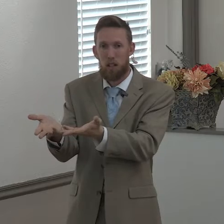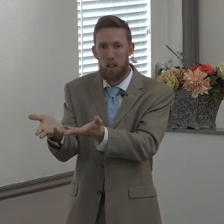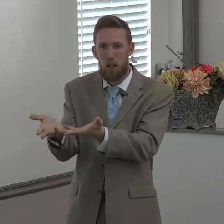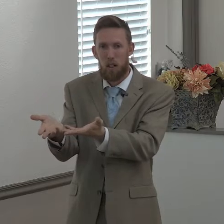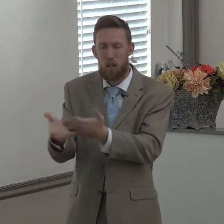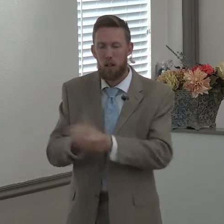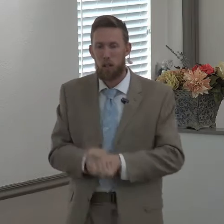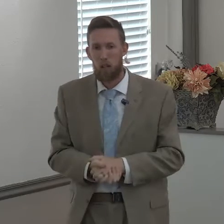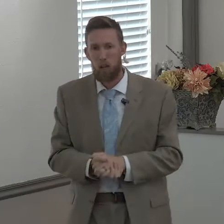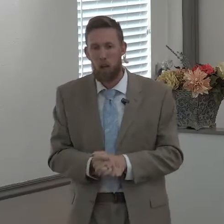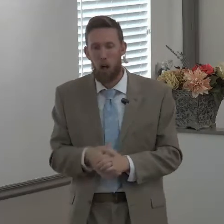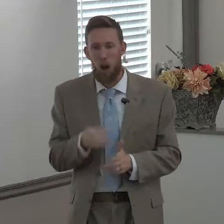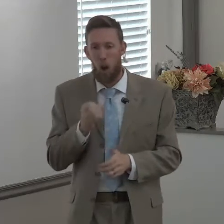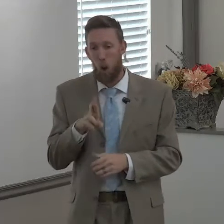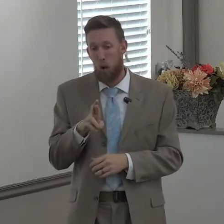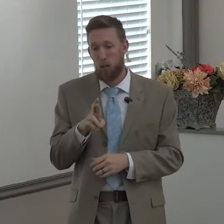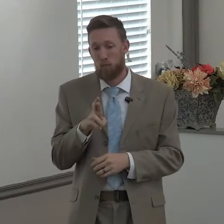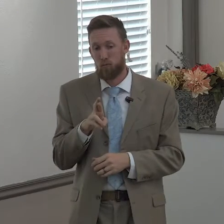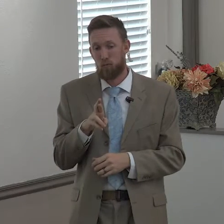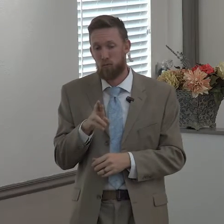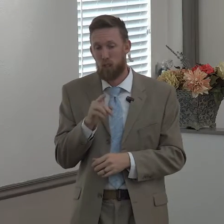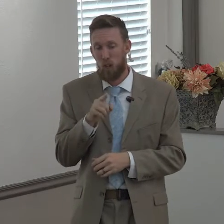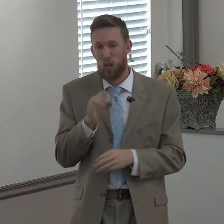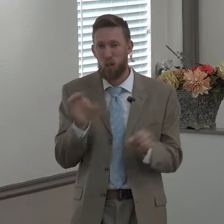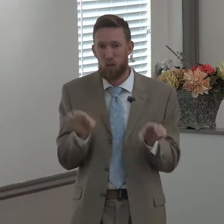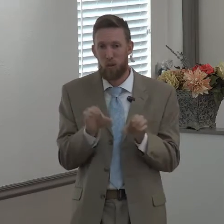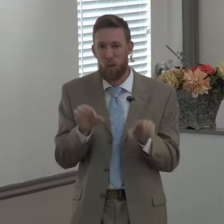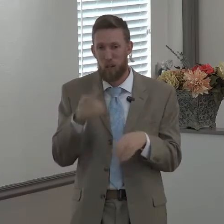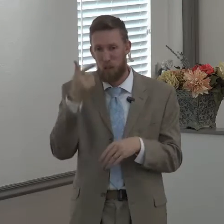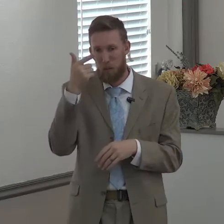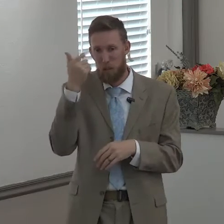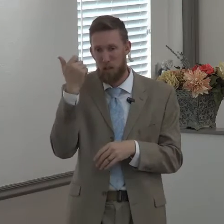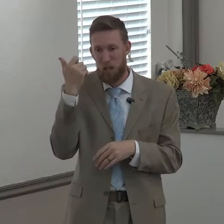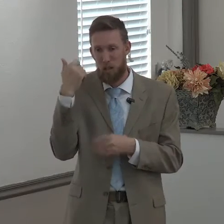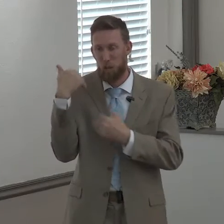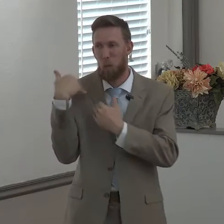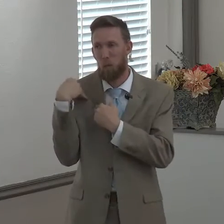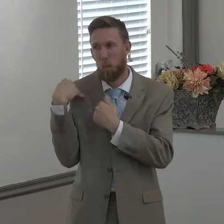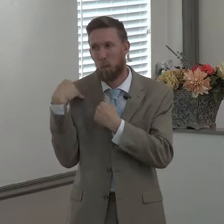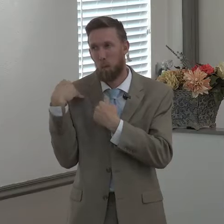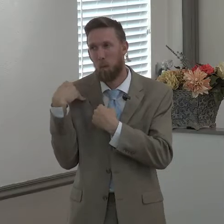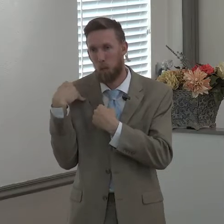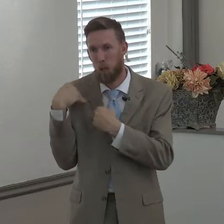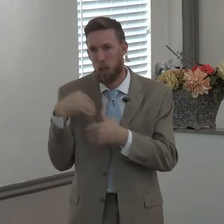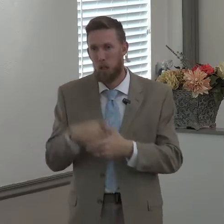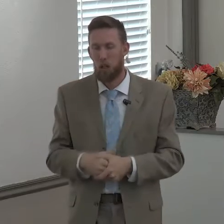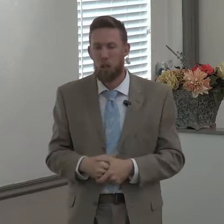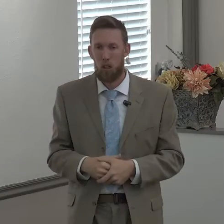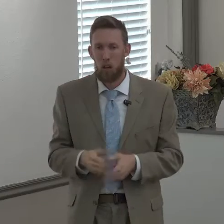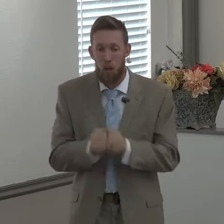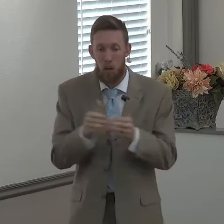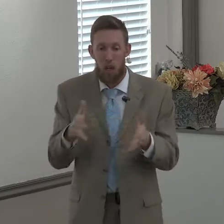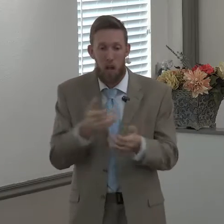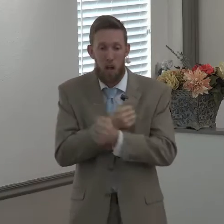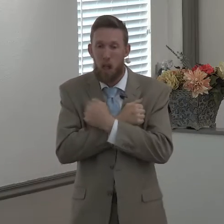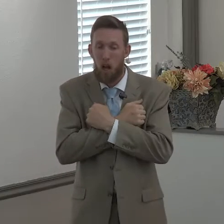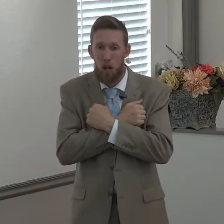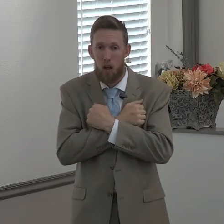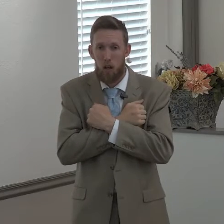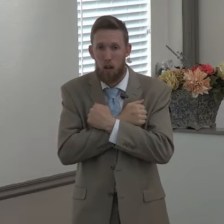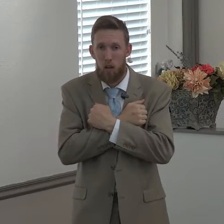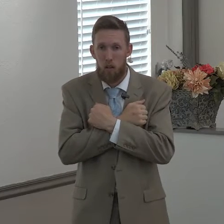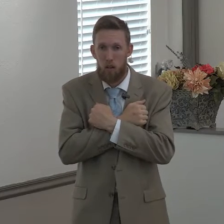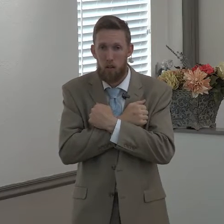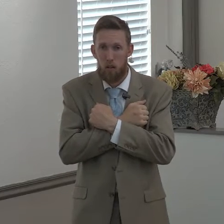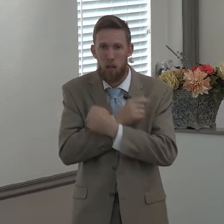love the Lord so much that you're willing to sacrificially give because it's sacrificial